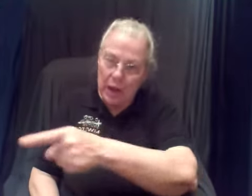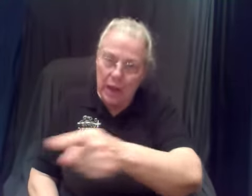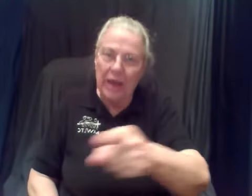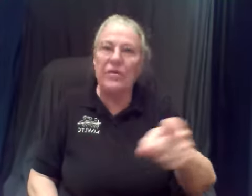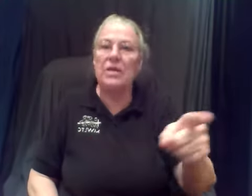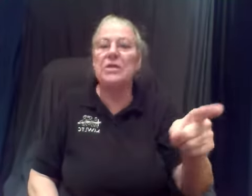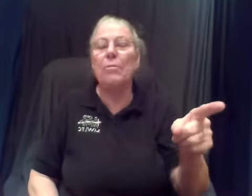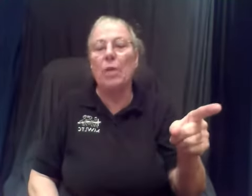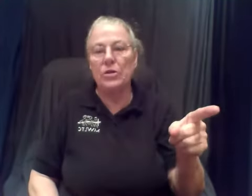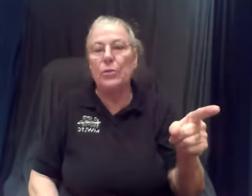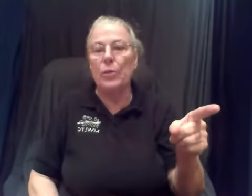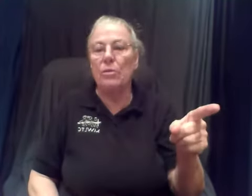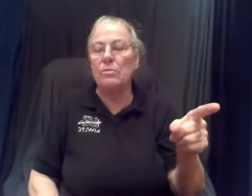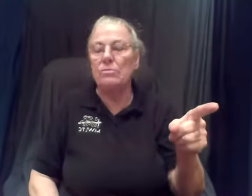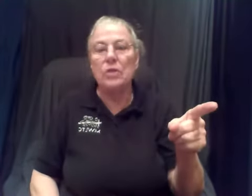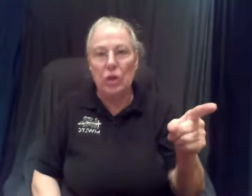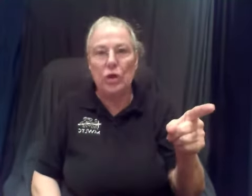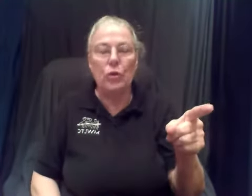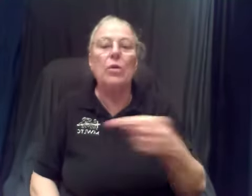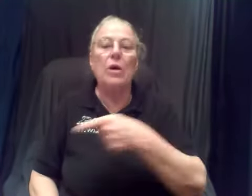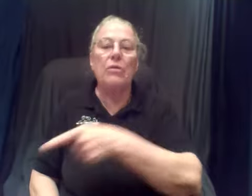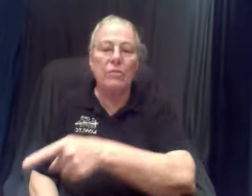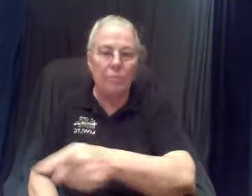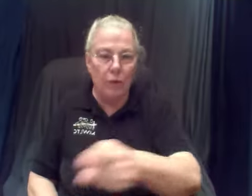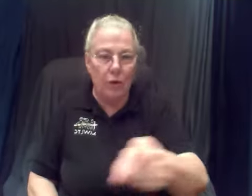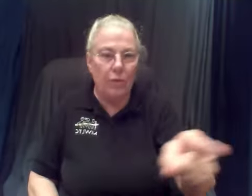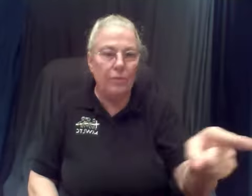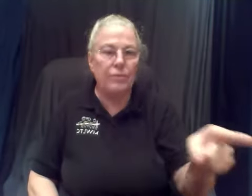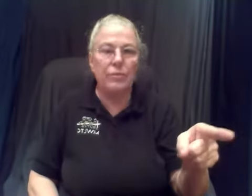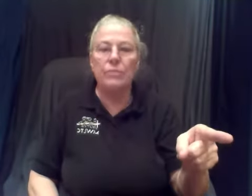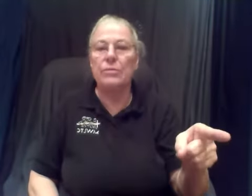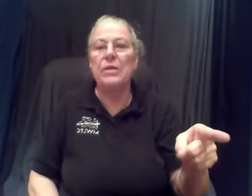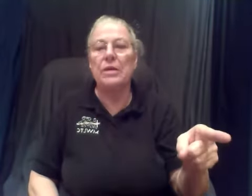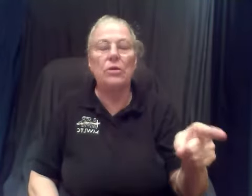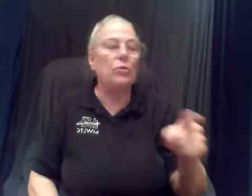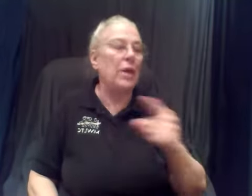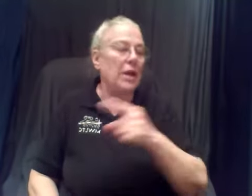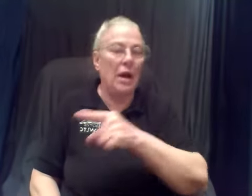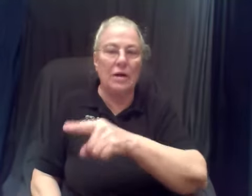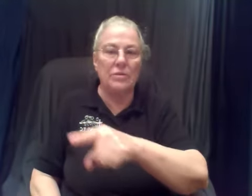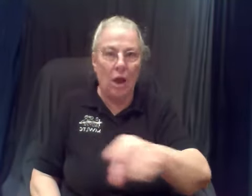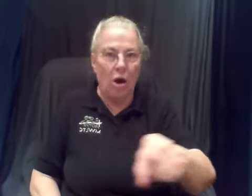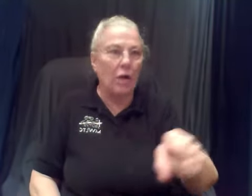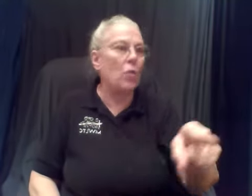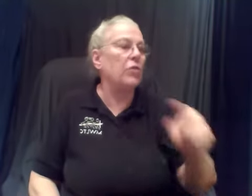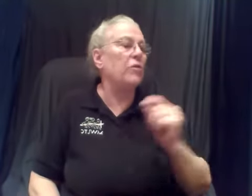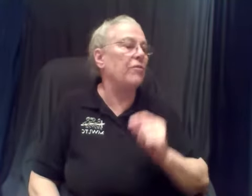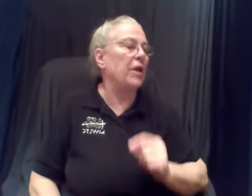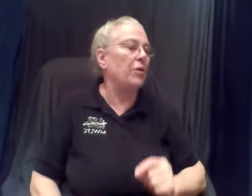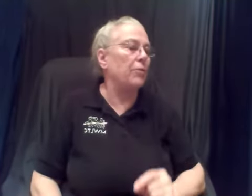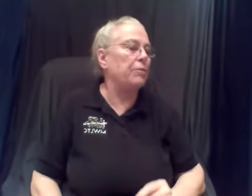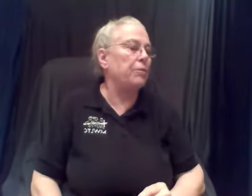if it is a multiple you, plural, then you make an arc with your finger.